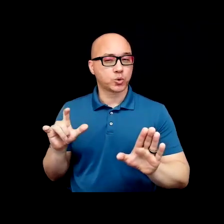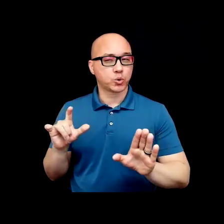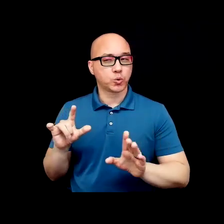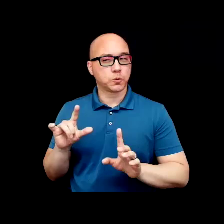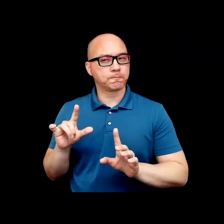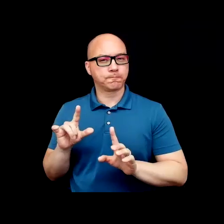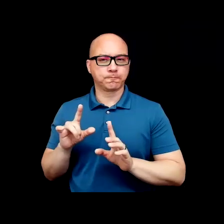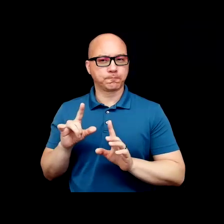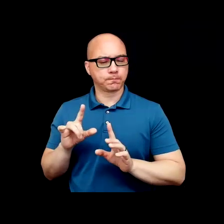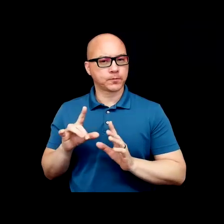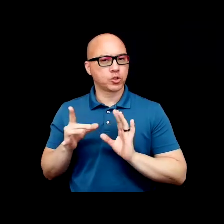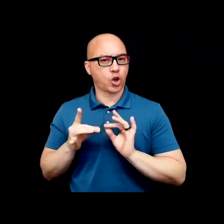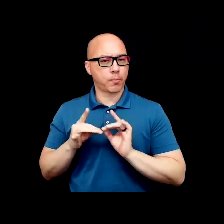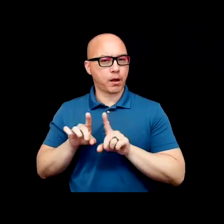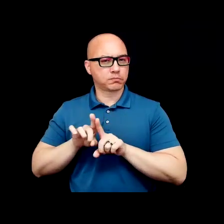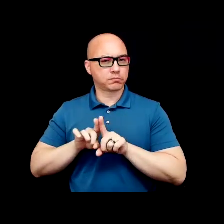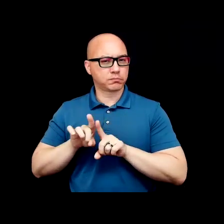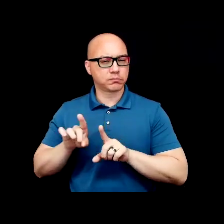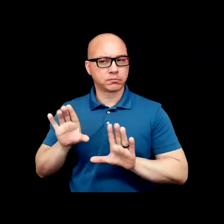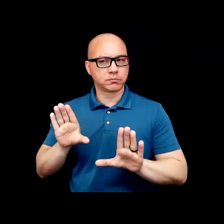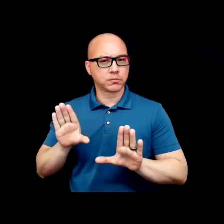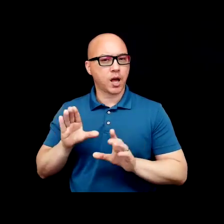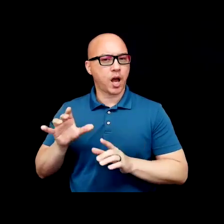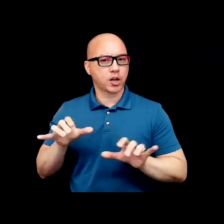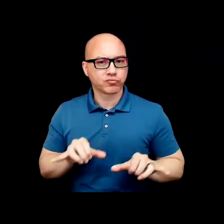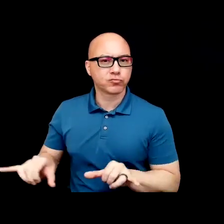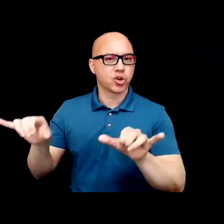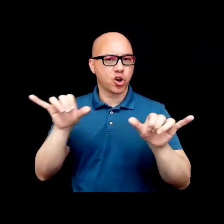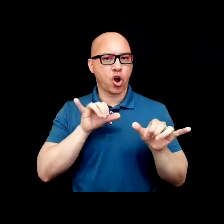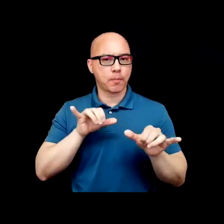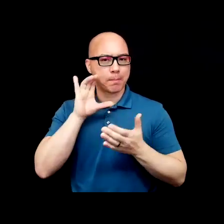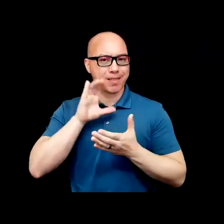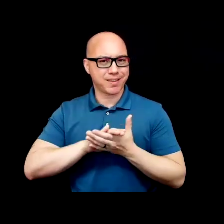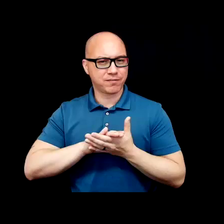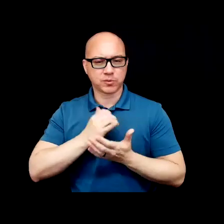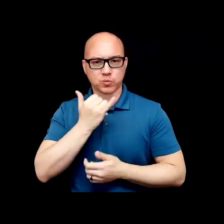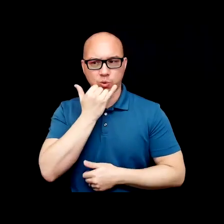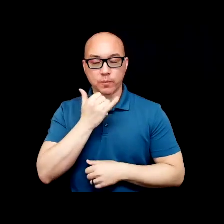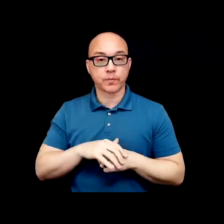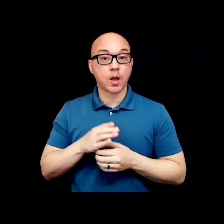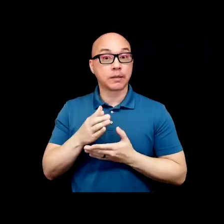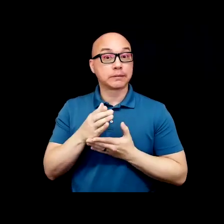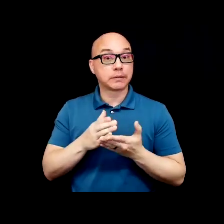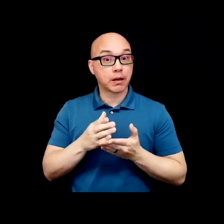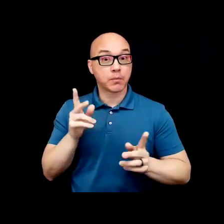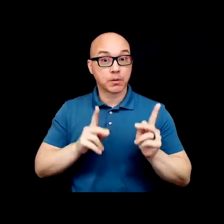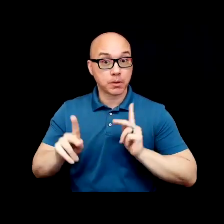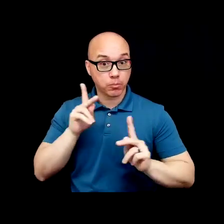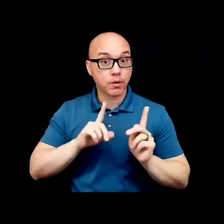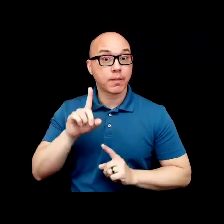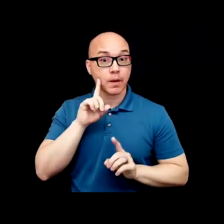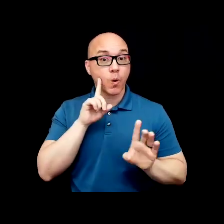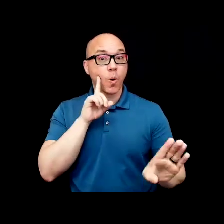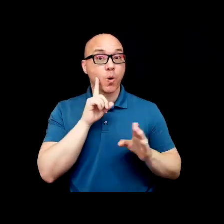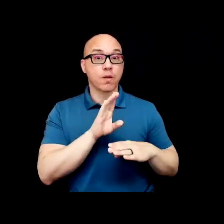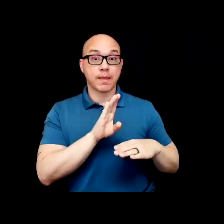myth. And that is, some people think that only the amount they choose to take out of their